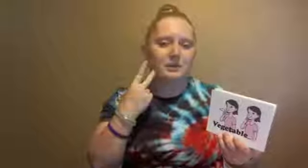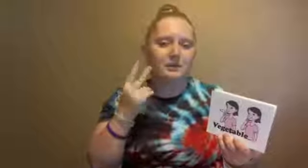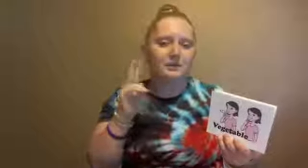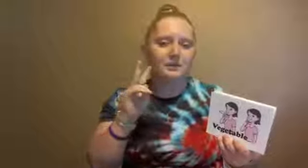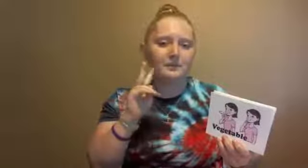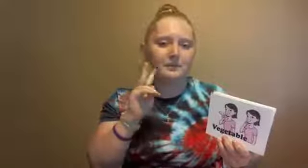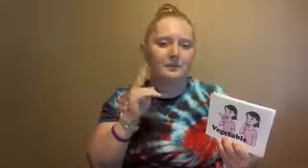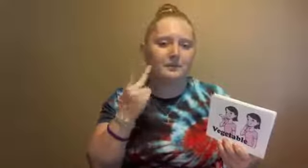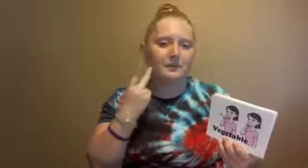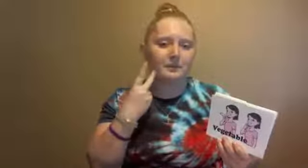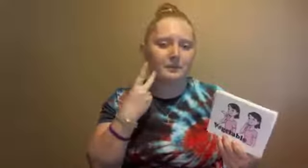vegetable.